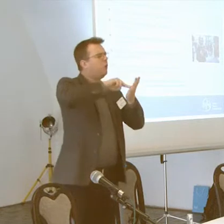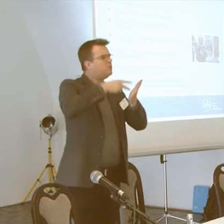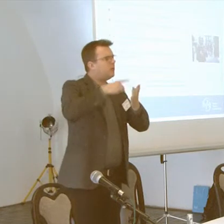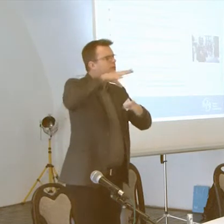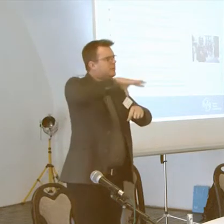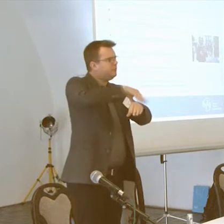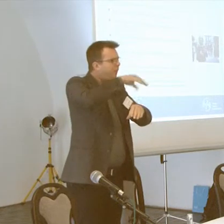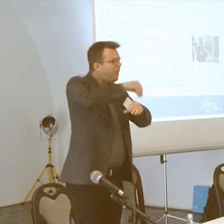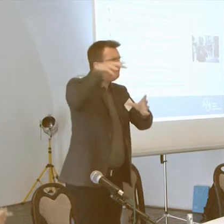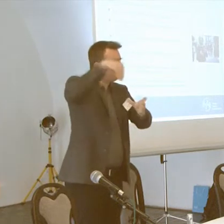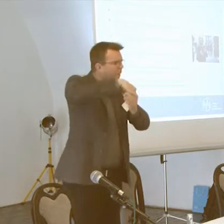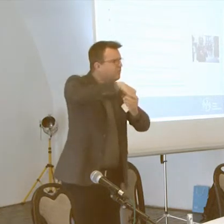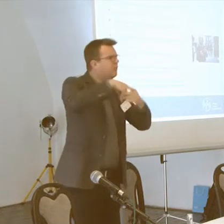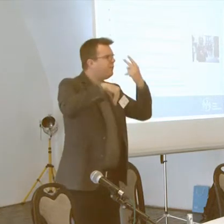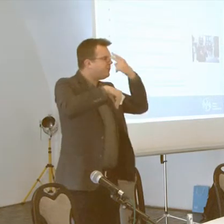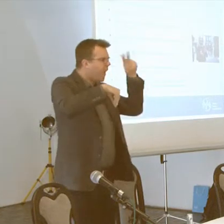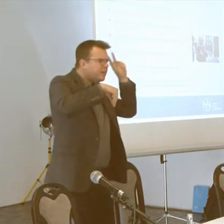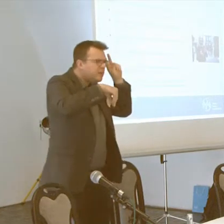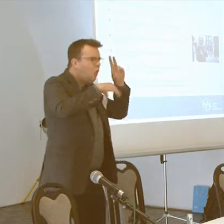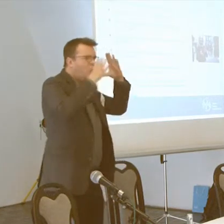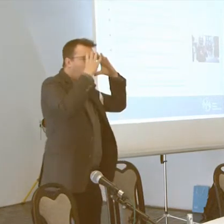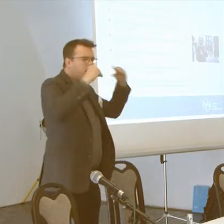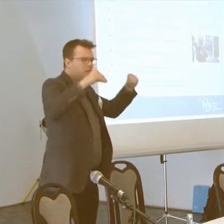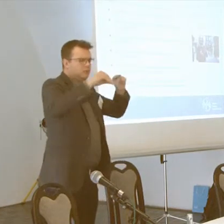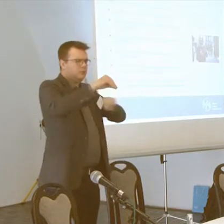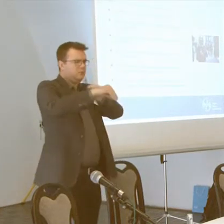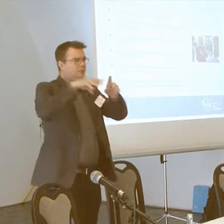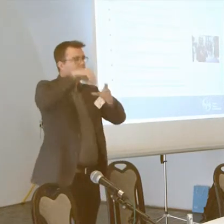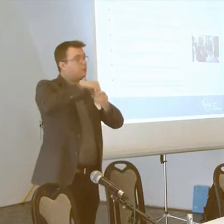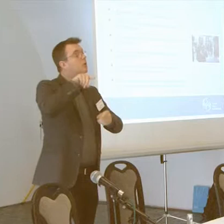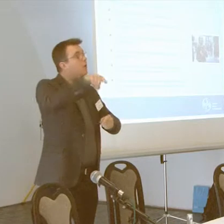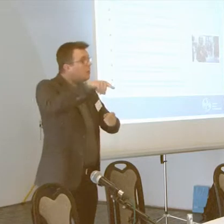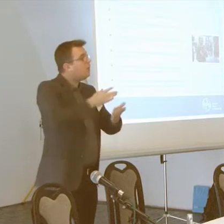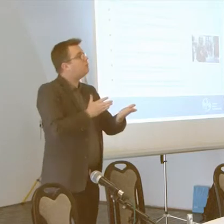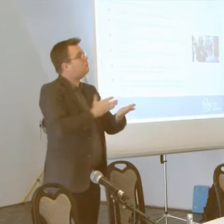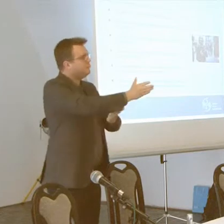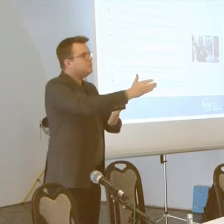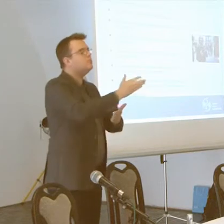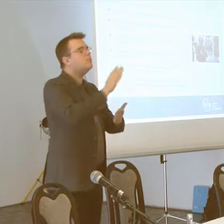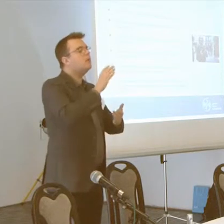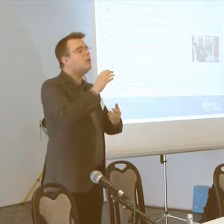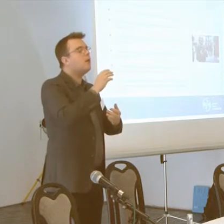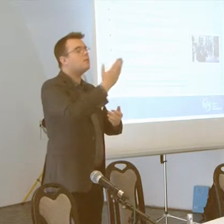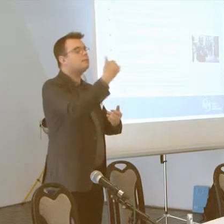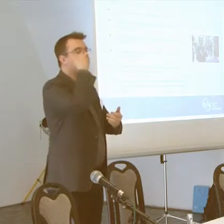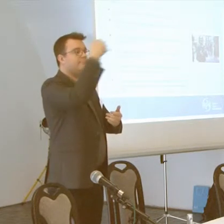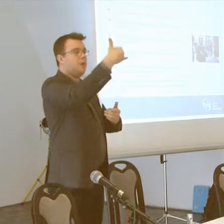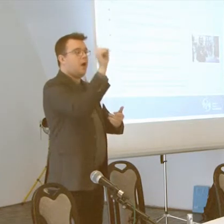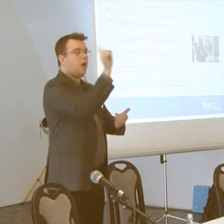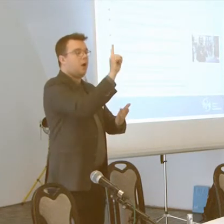112, a project Sweden was a part of, France, Netherlands, I think. This project